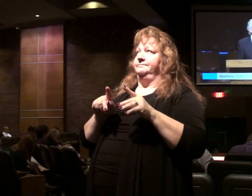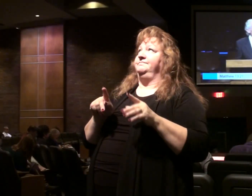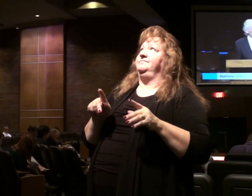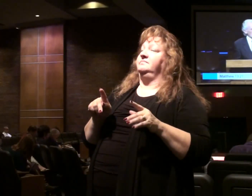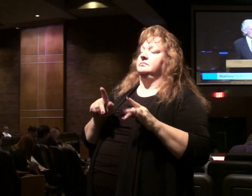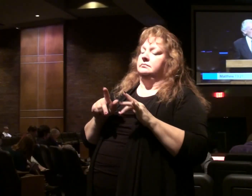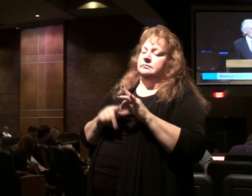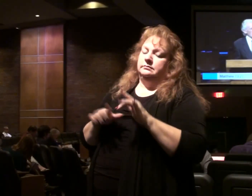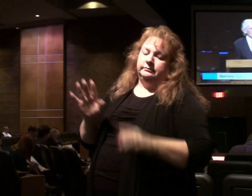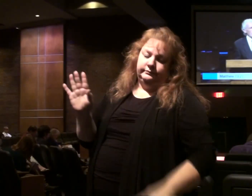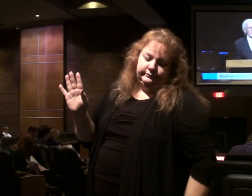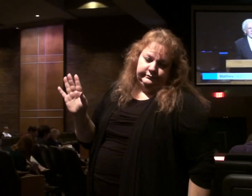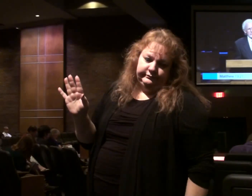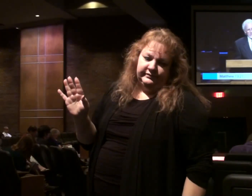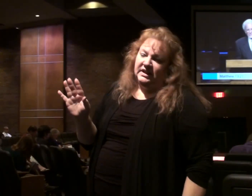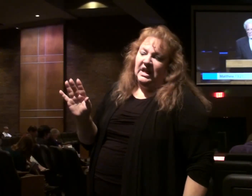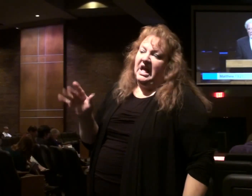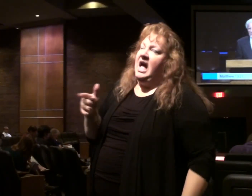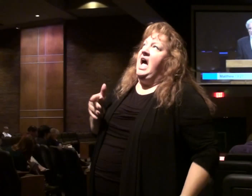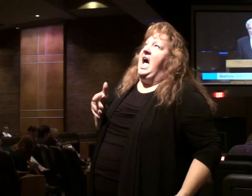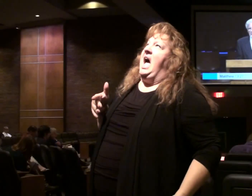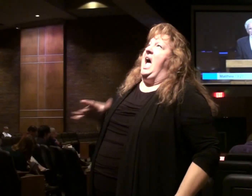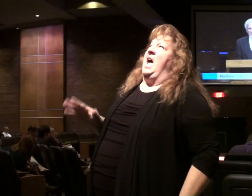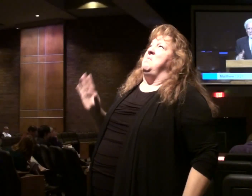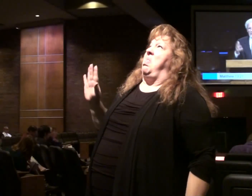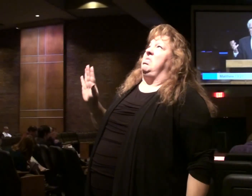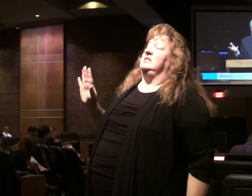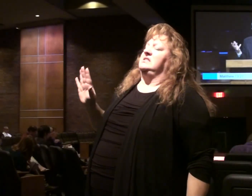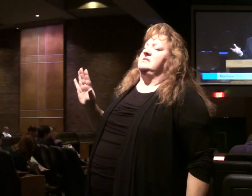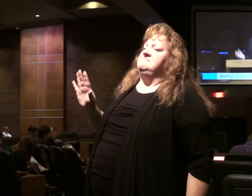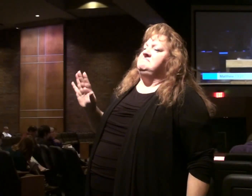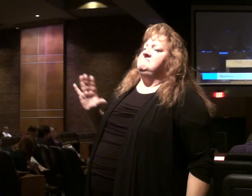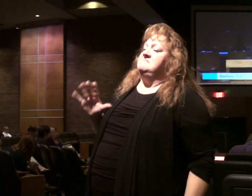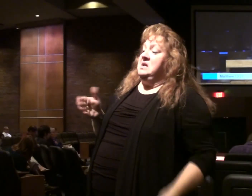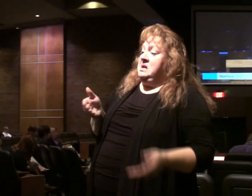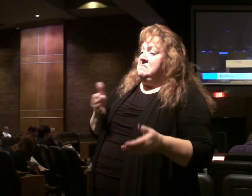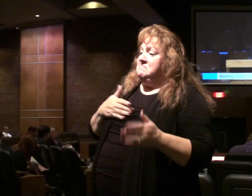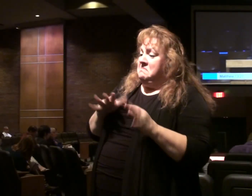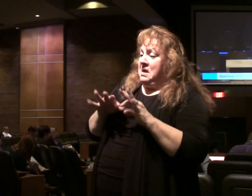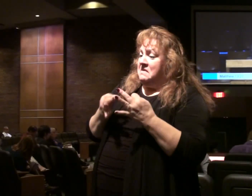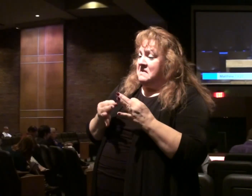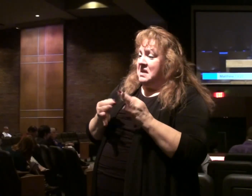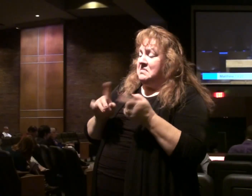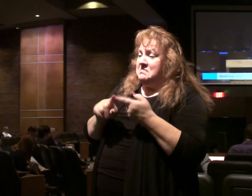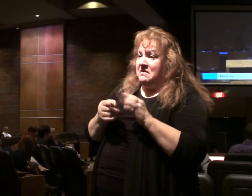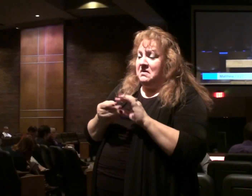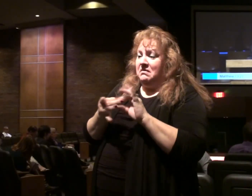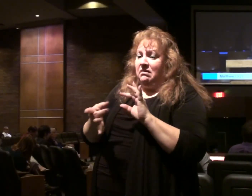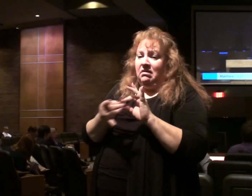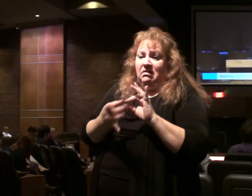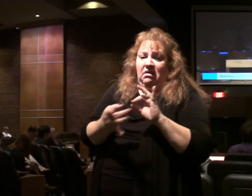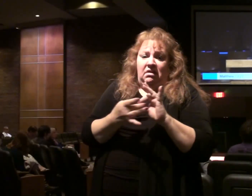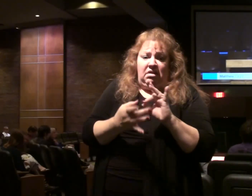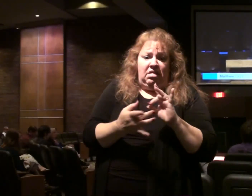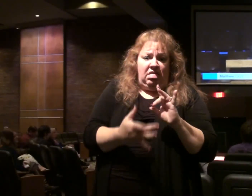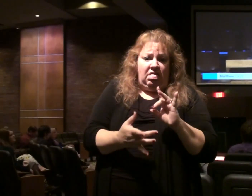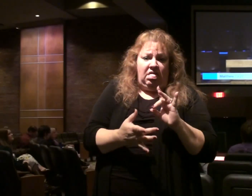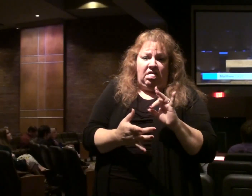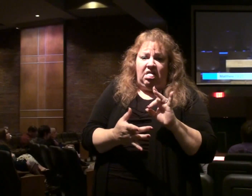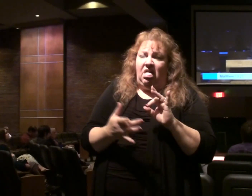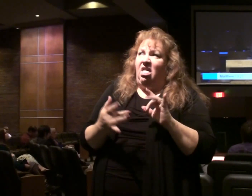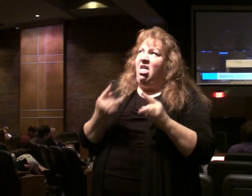Christ. This is not what I signed up for. I can't take the loss of my family. I can't take the rejection